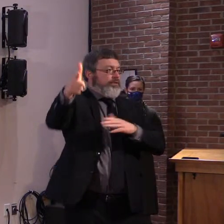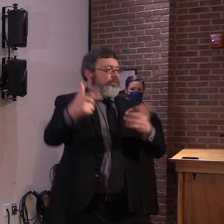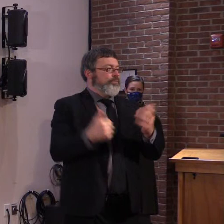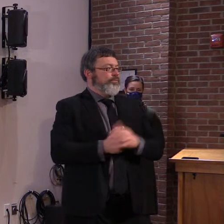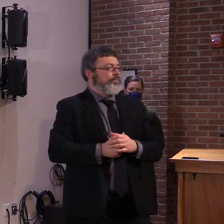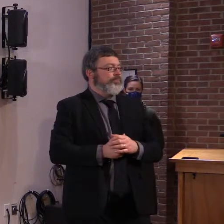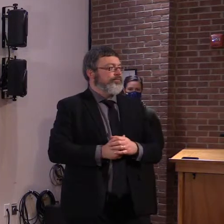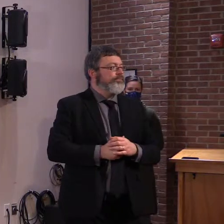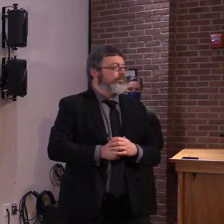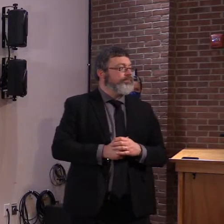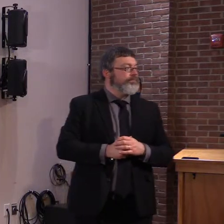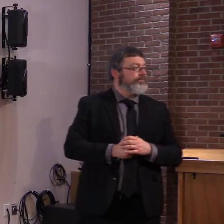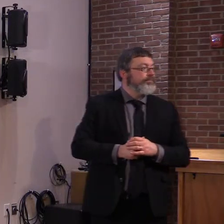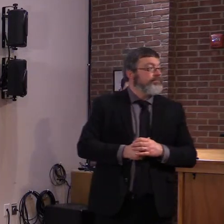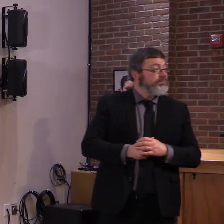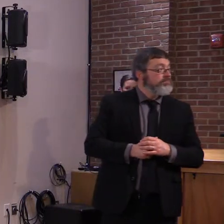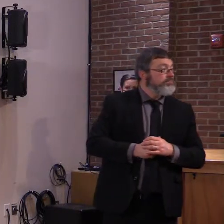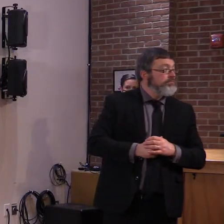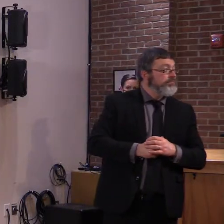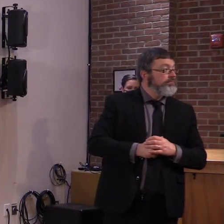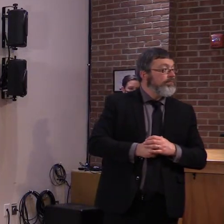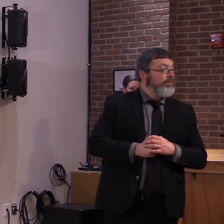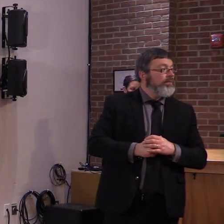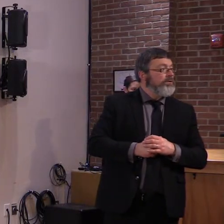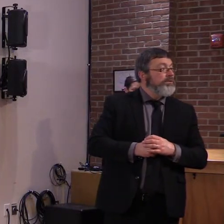to Robin, the Caledonian Record.